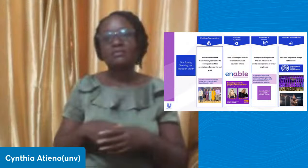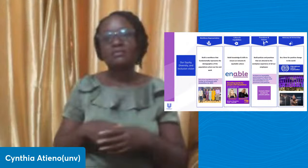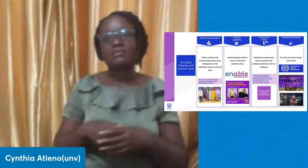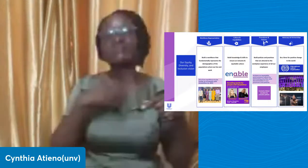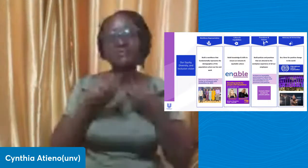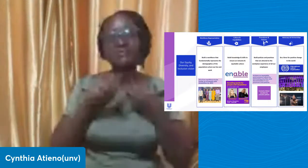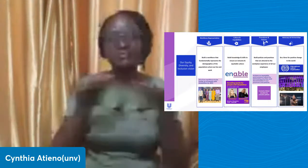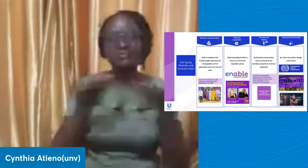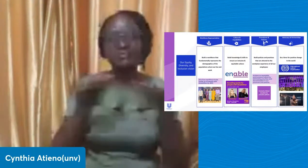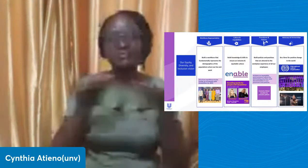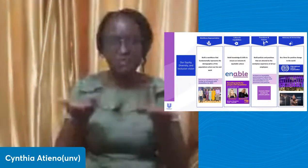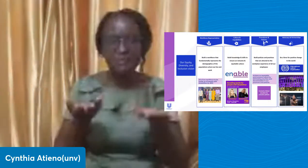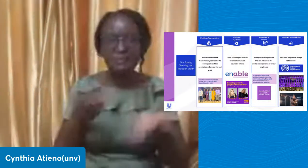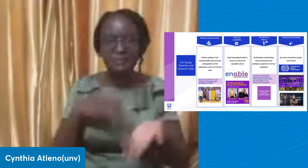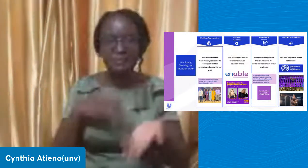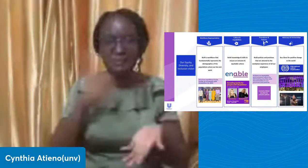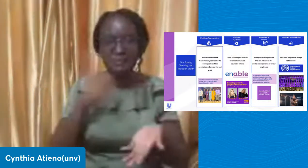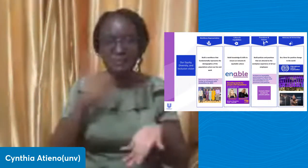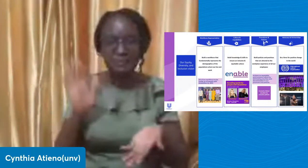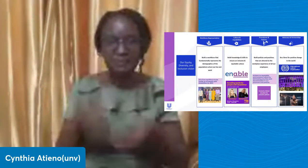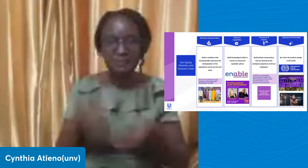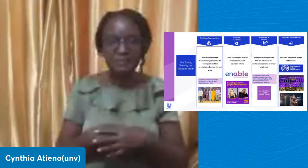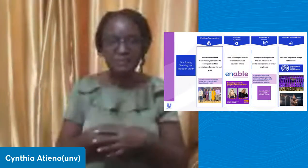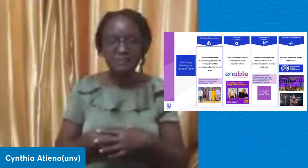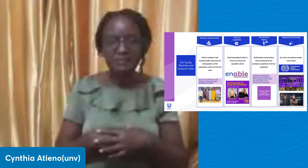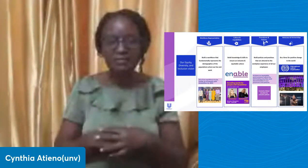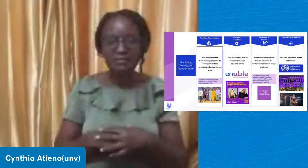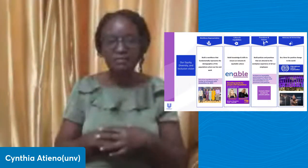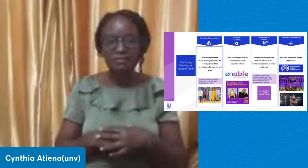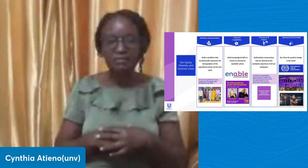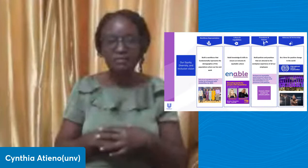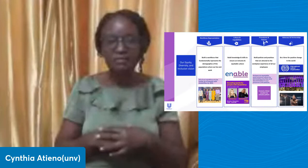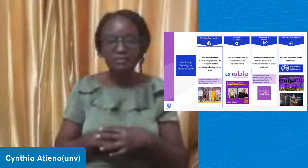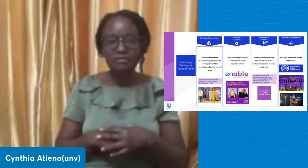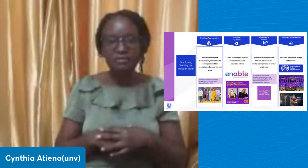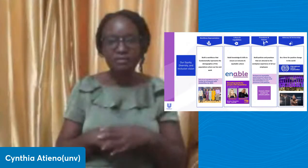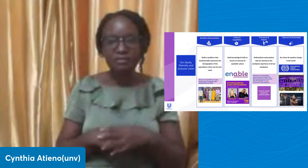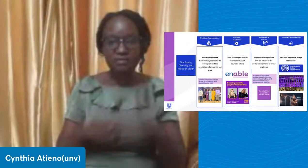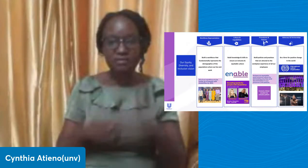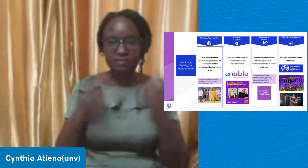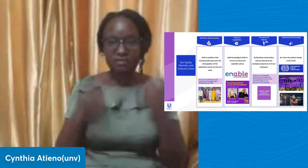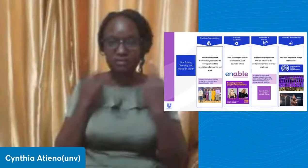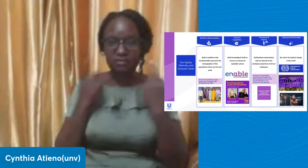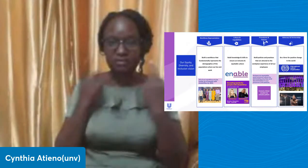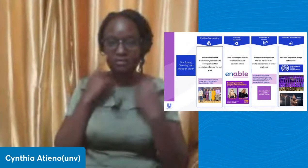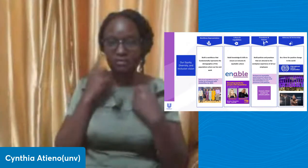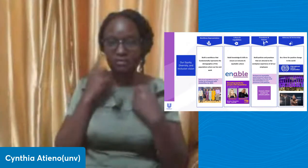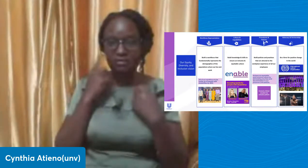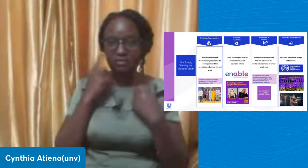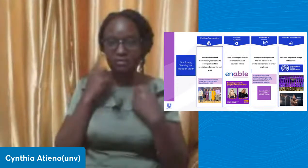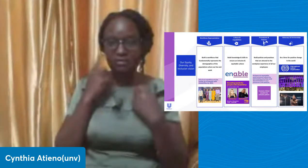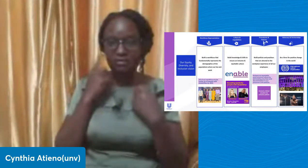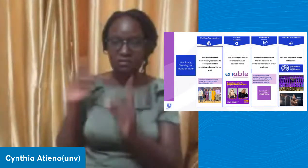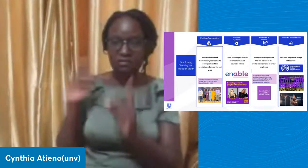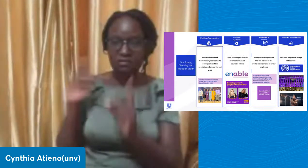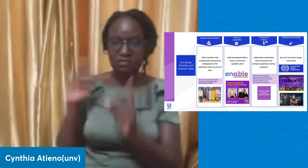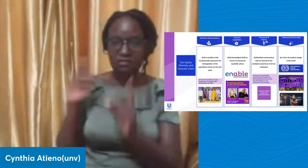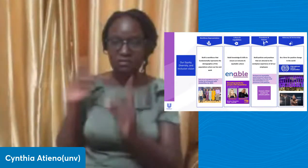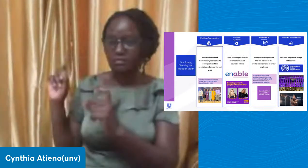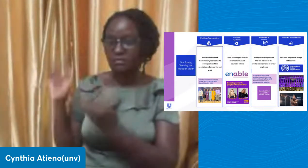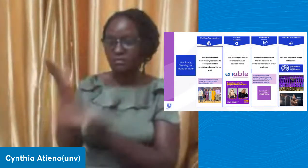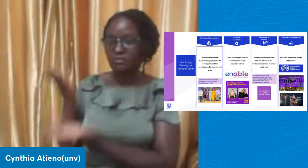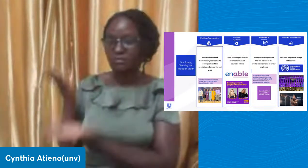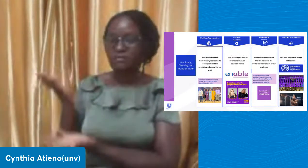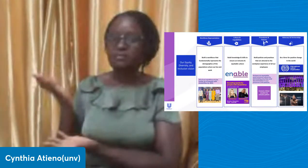do for people with disability. So if you look at our strategy, we have various pillars. So the first pillar is